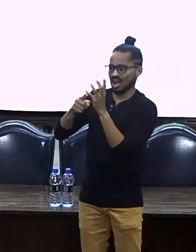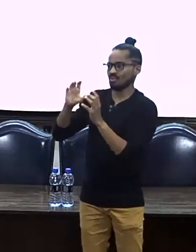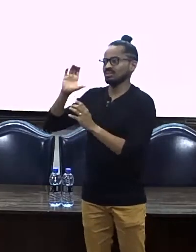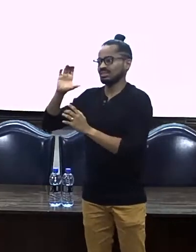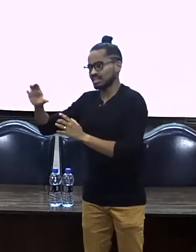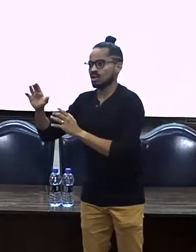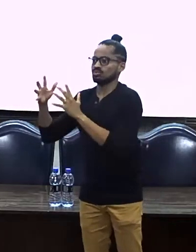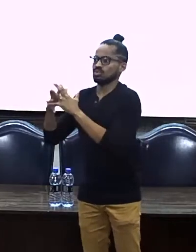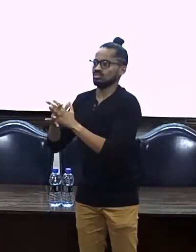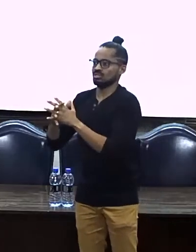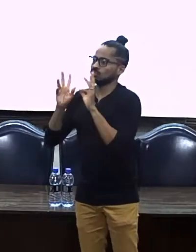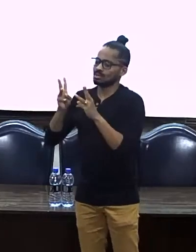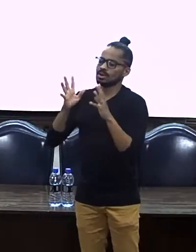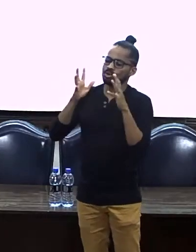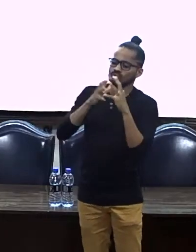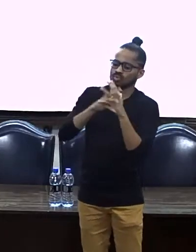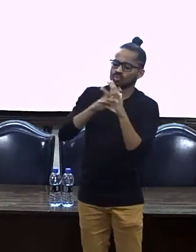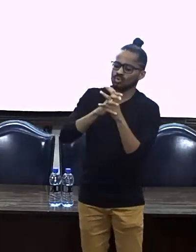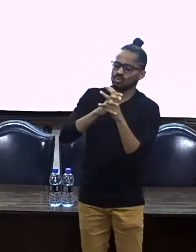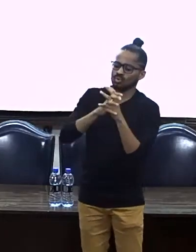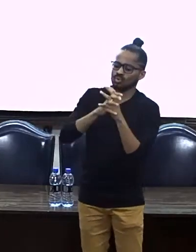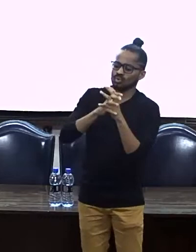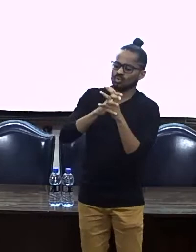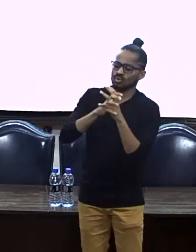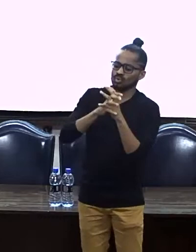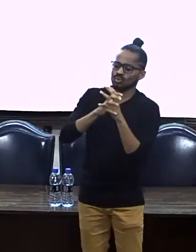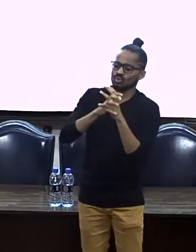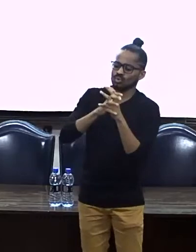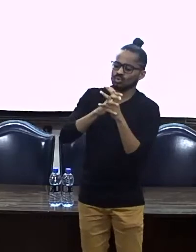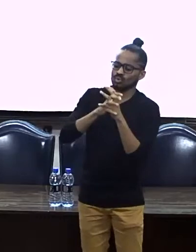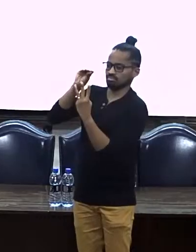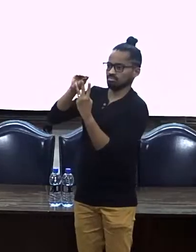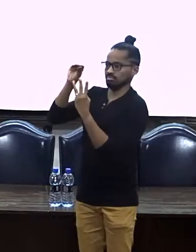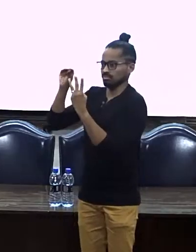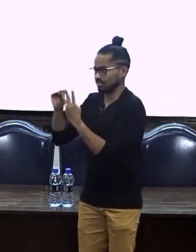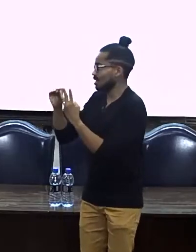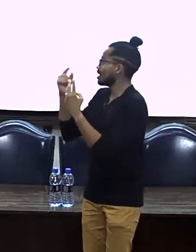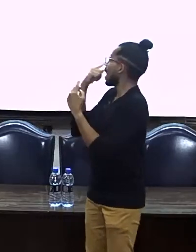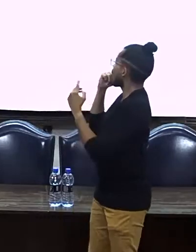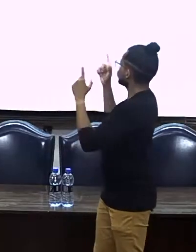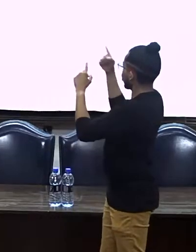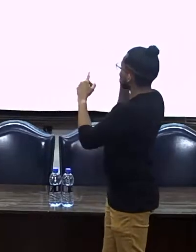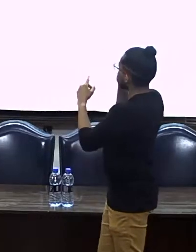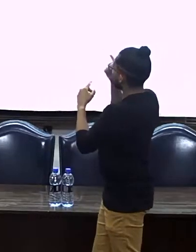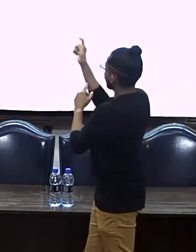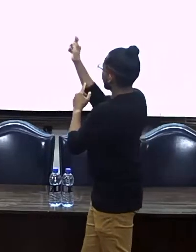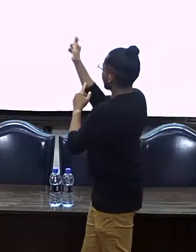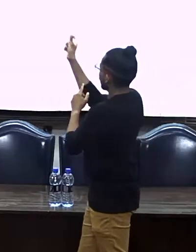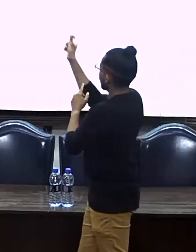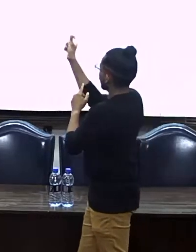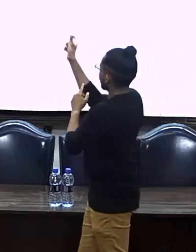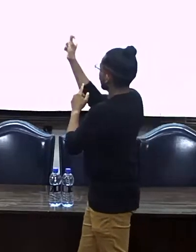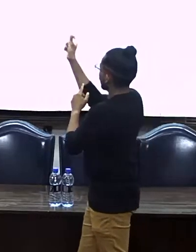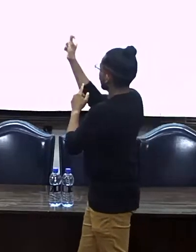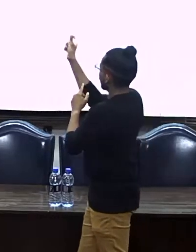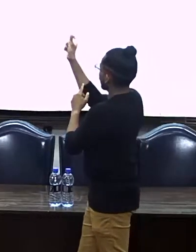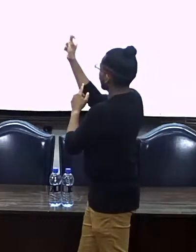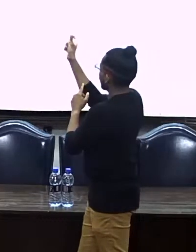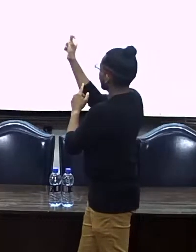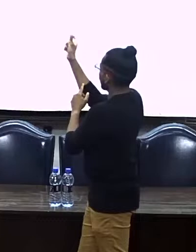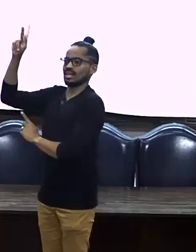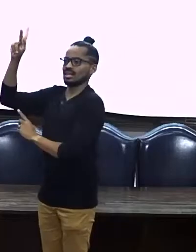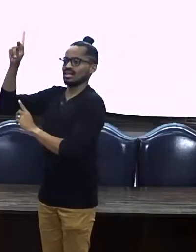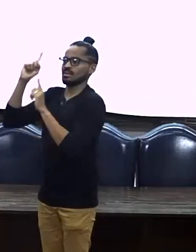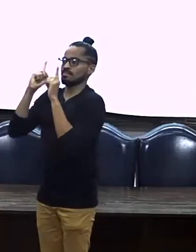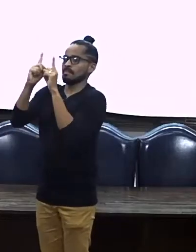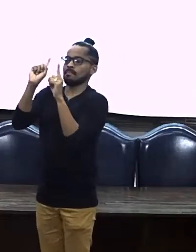here is like pick. Put the CV syllable in the middle position, first position,